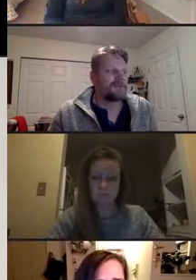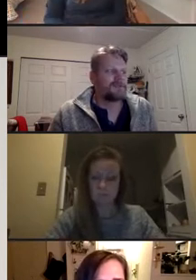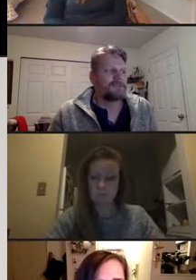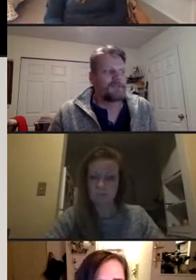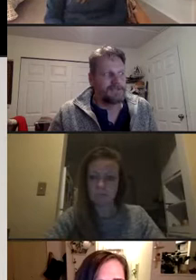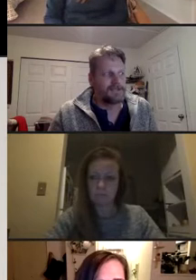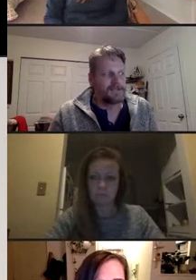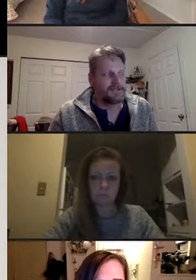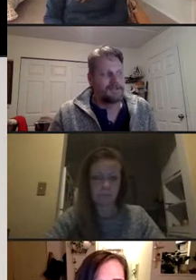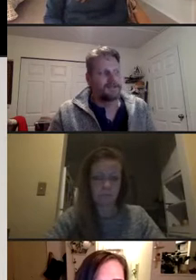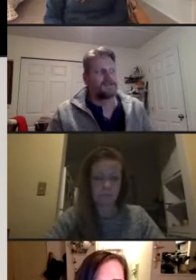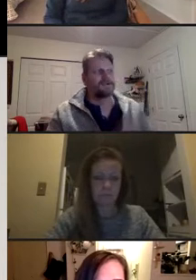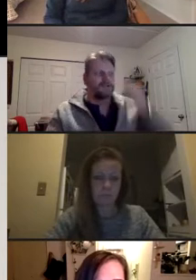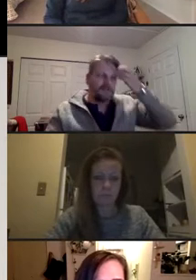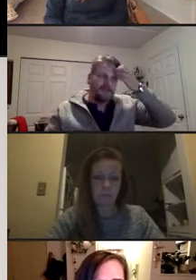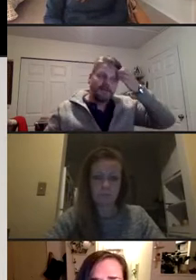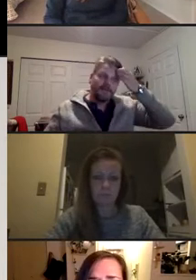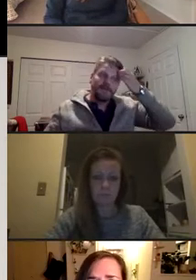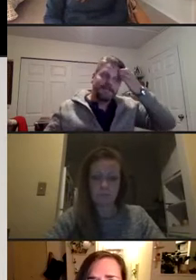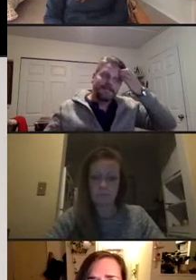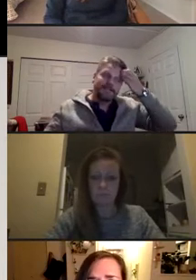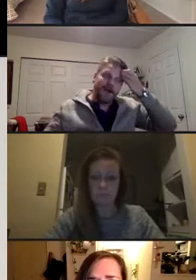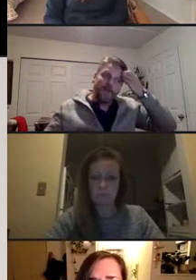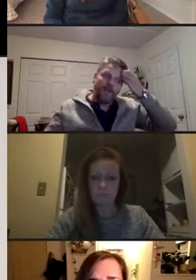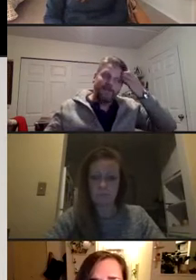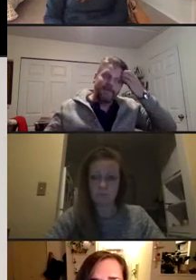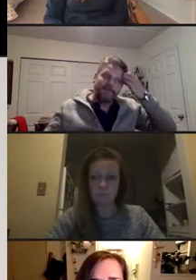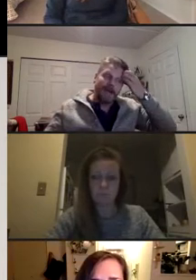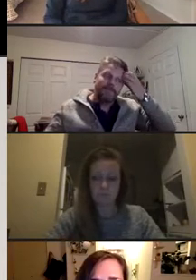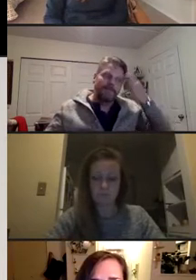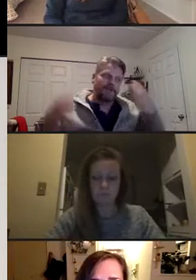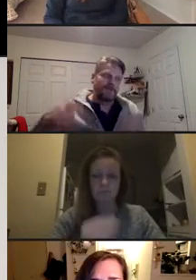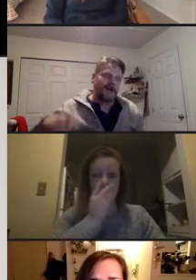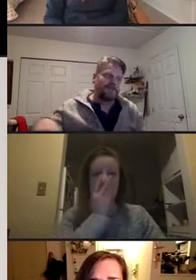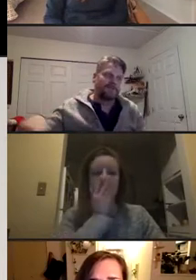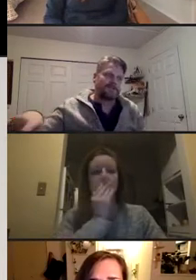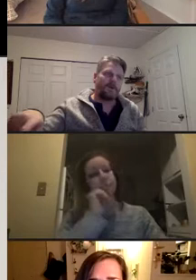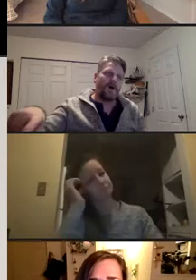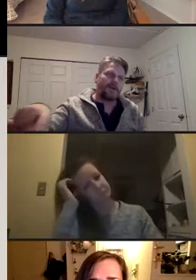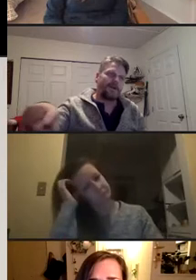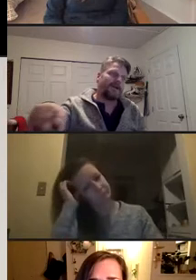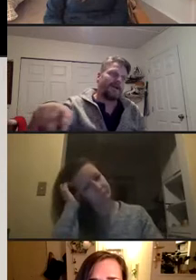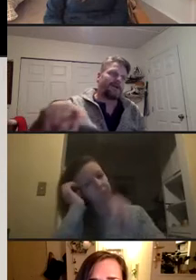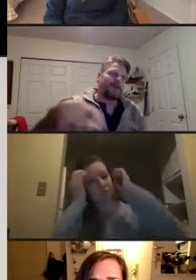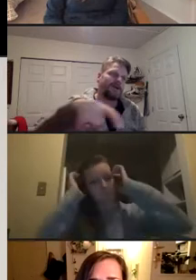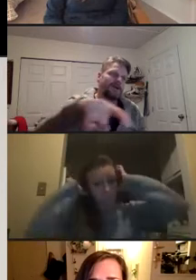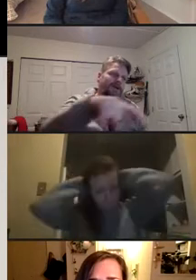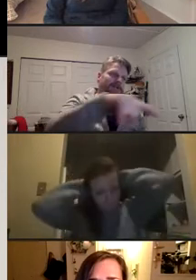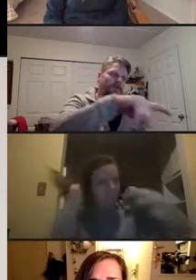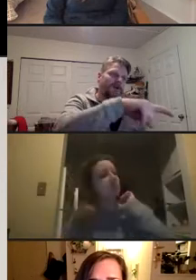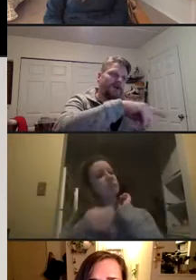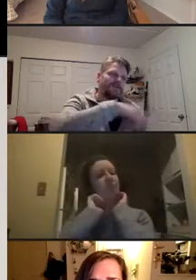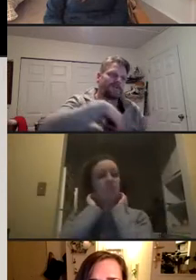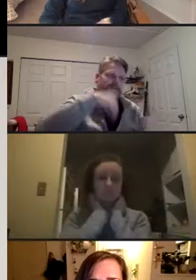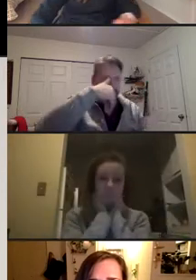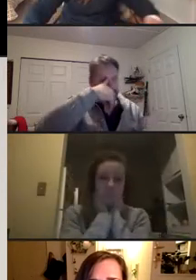where if somebody is partially sighted, you can pick a distance away from them, have them close their eyes and just start walking and talking as